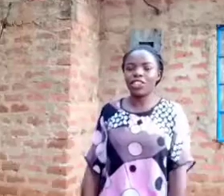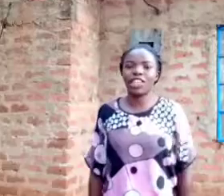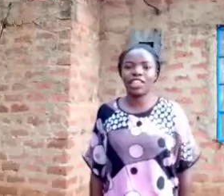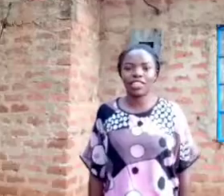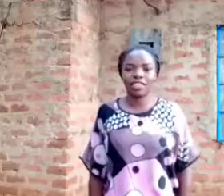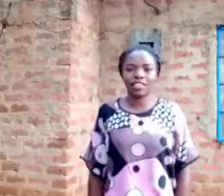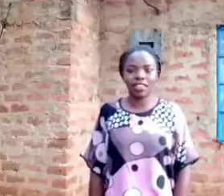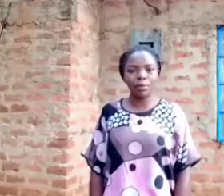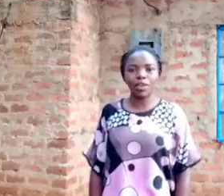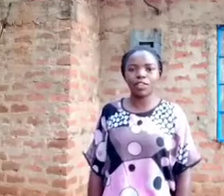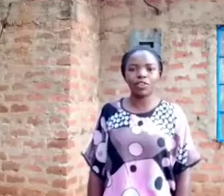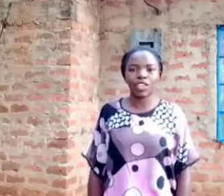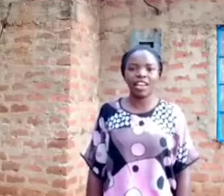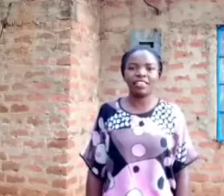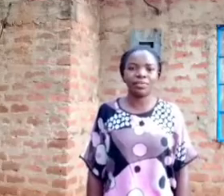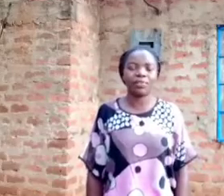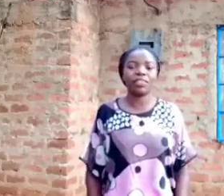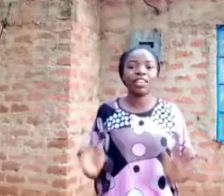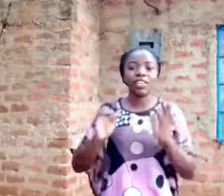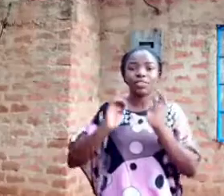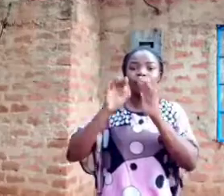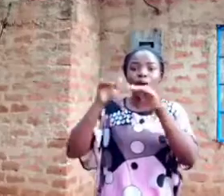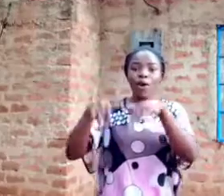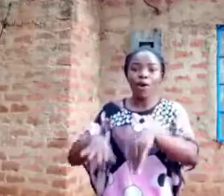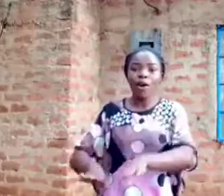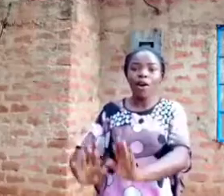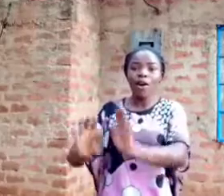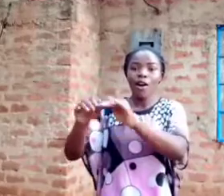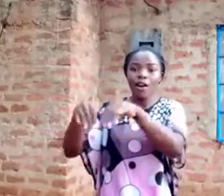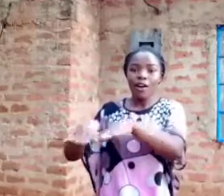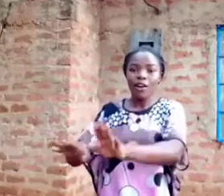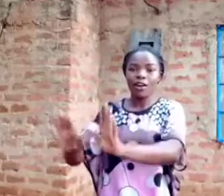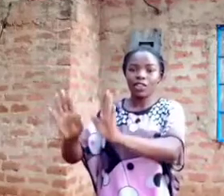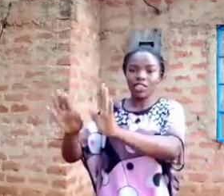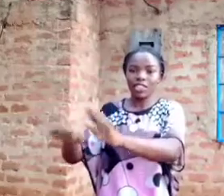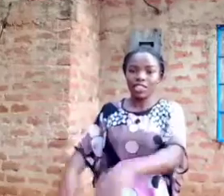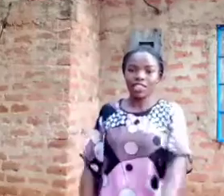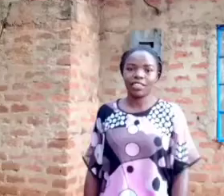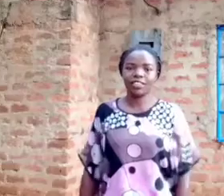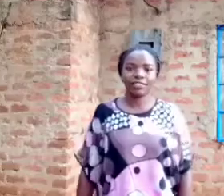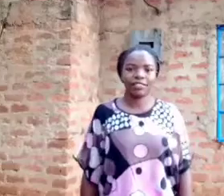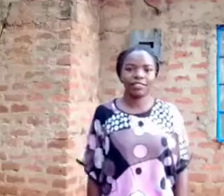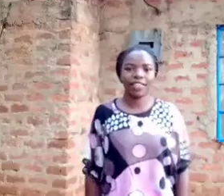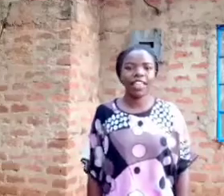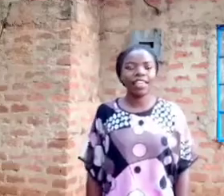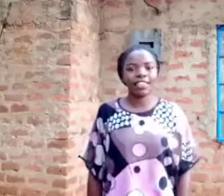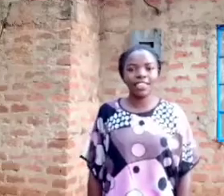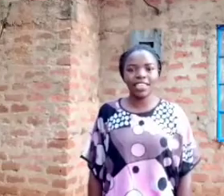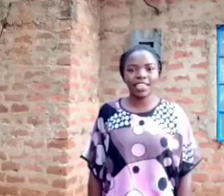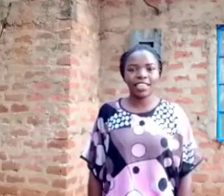Ocean. The same way the ocean has waves. So, ocean. Sea.